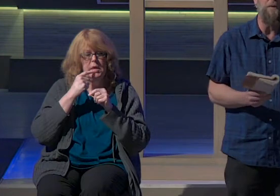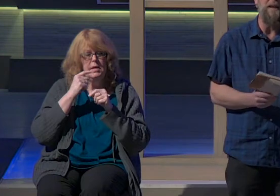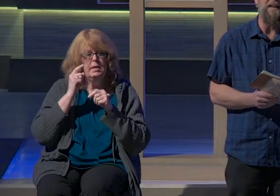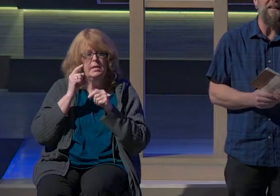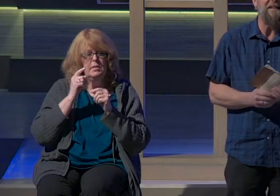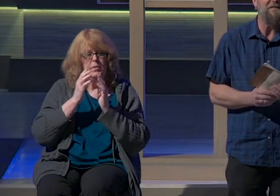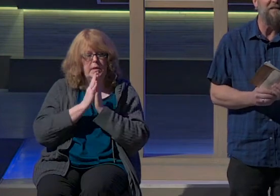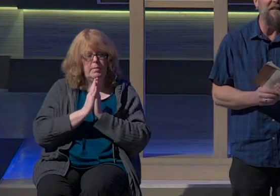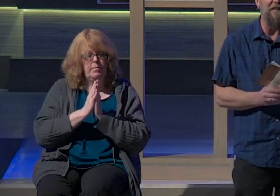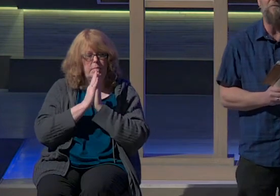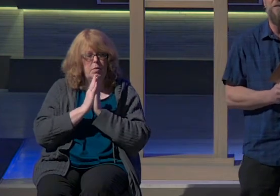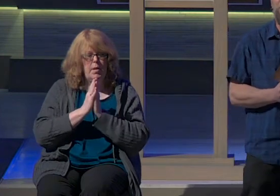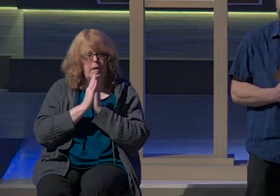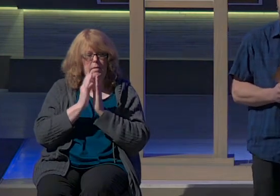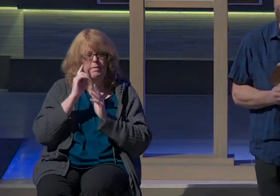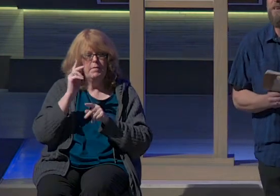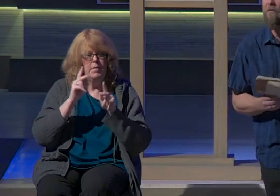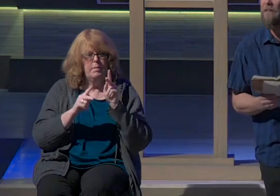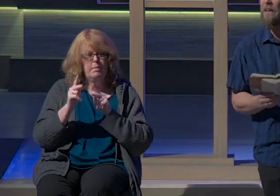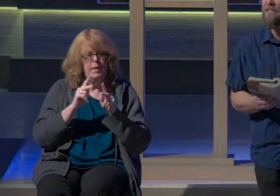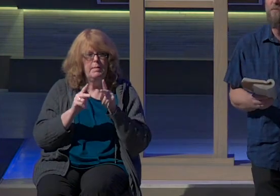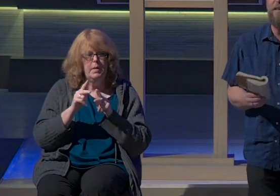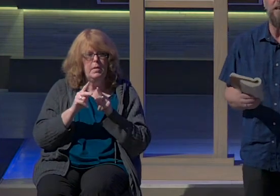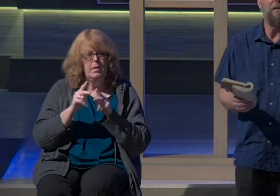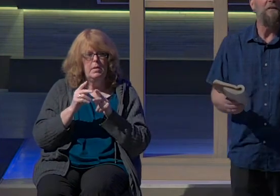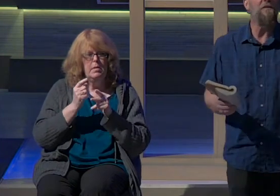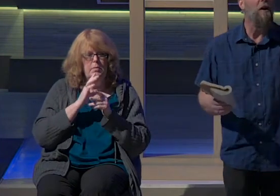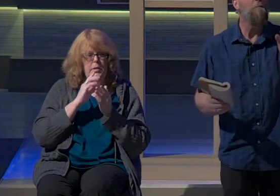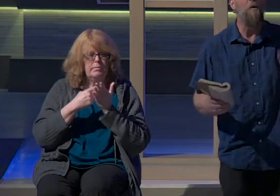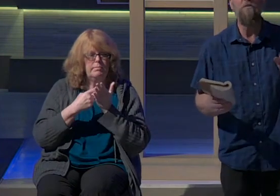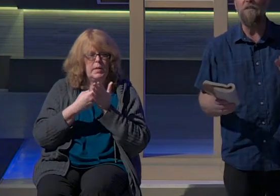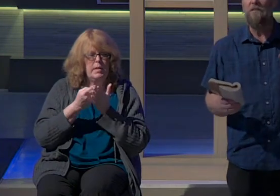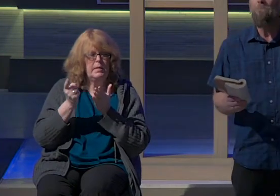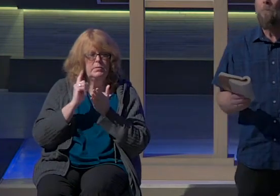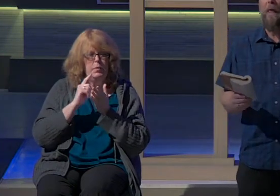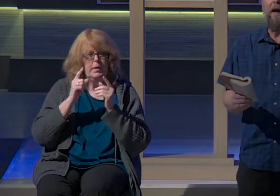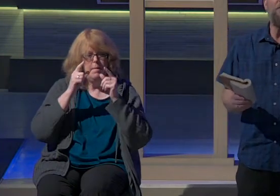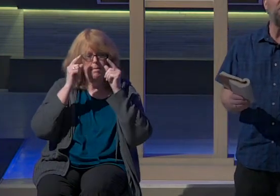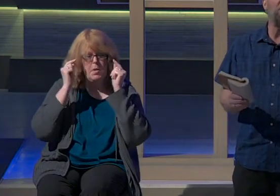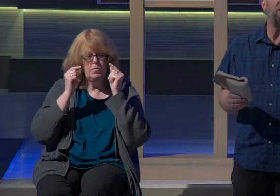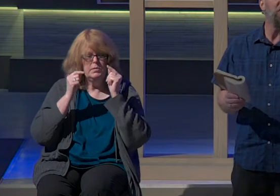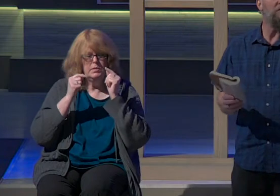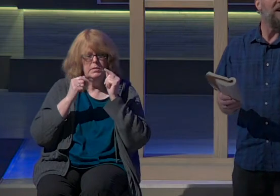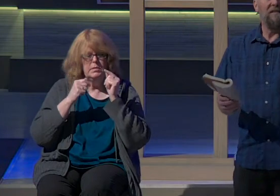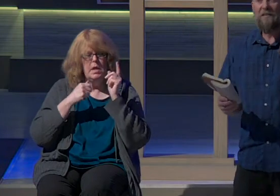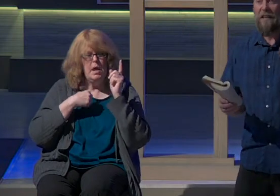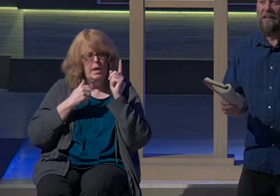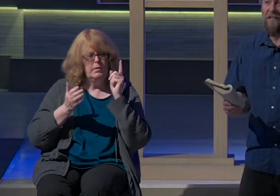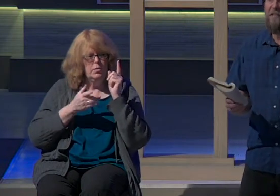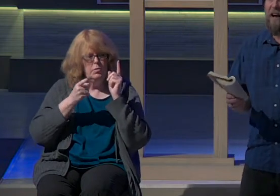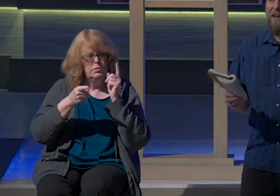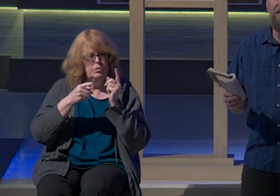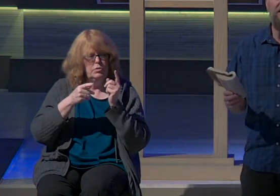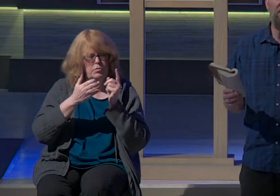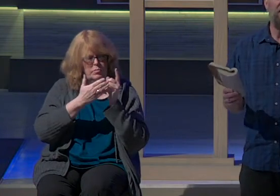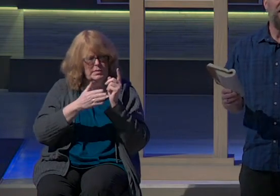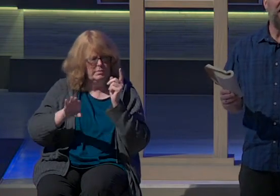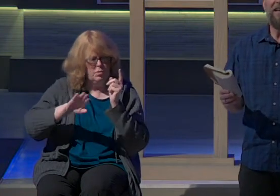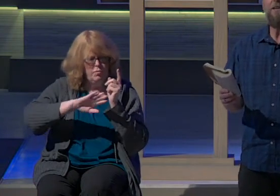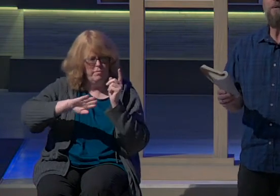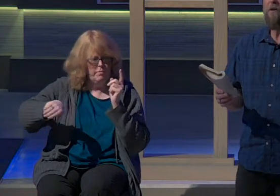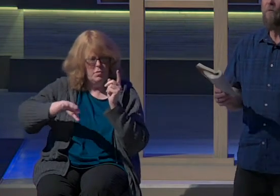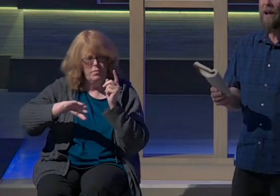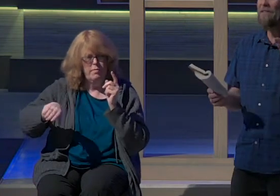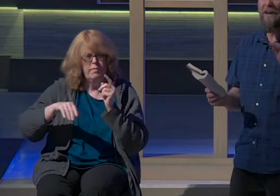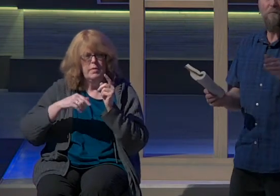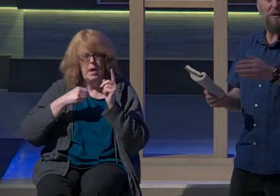was praying and interceding for the people that we covered last week. Look, Moses, I would encourage you to stand aside, and